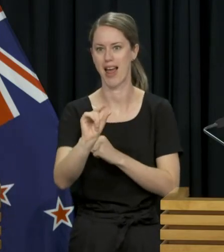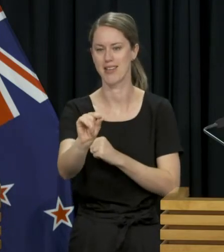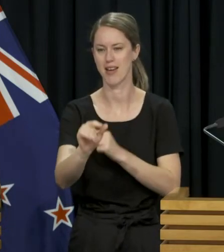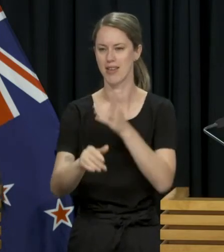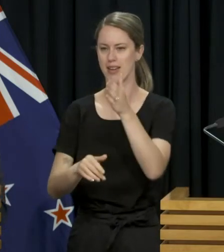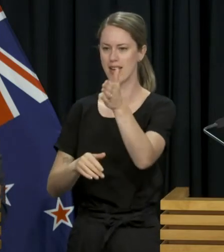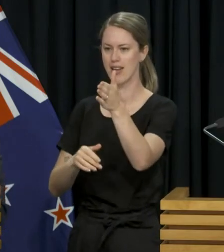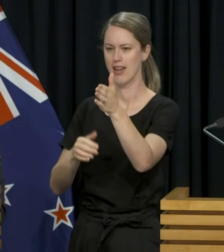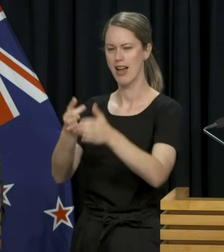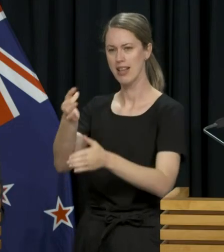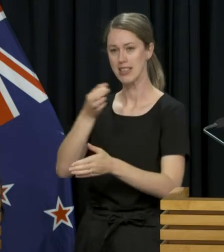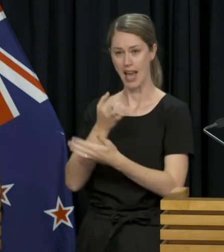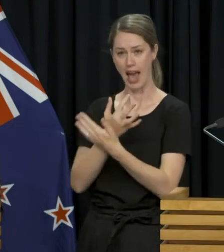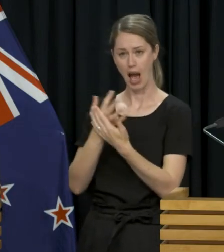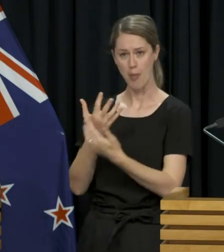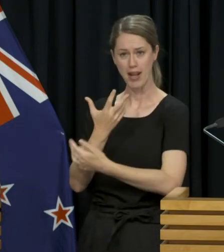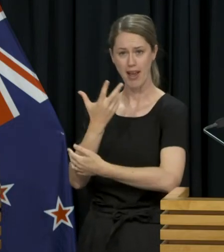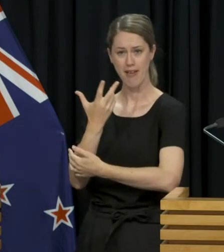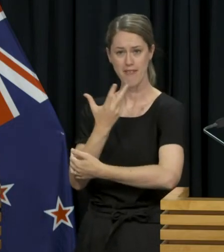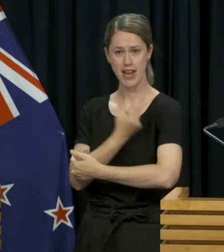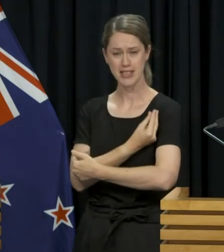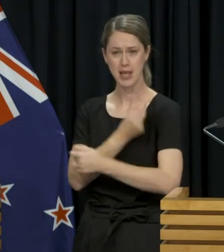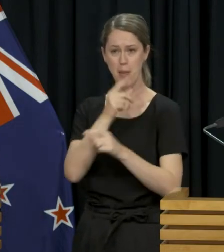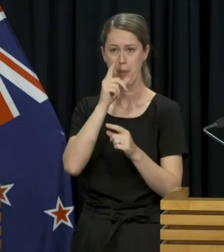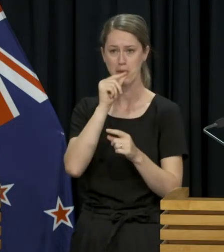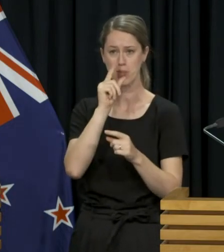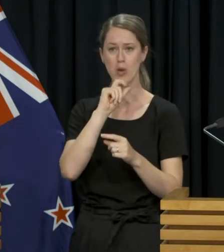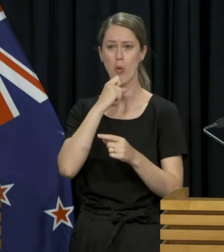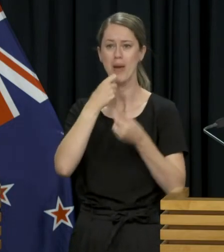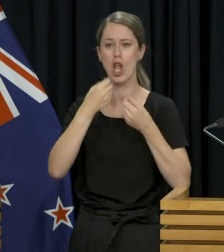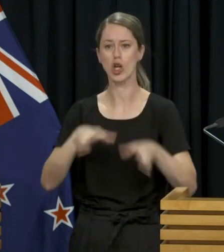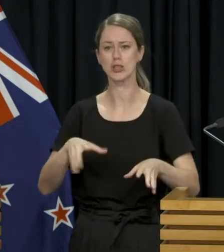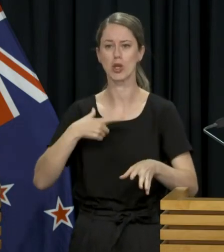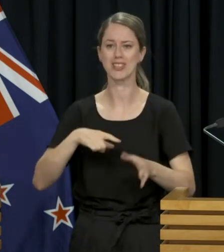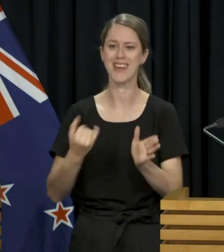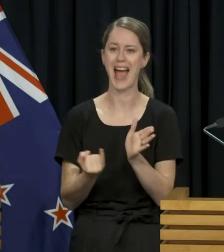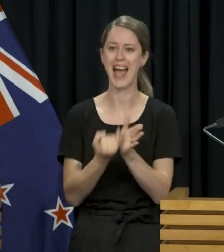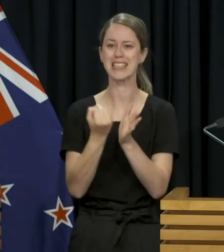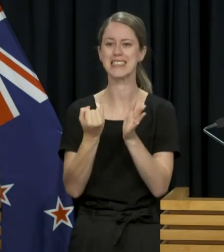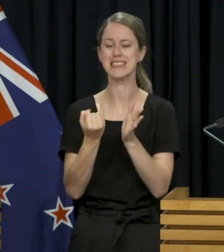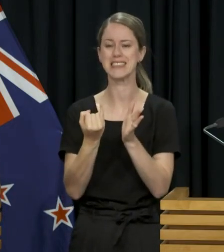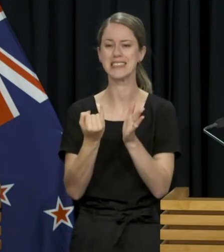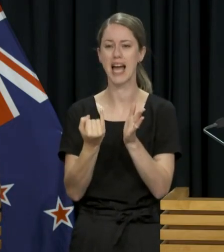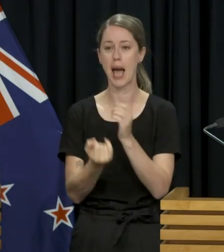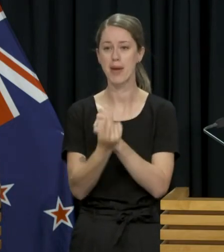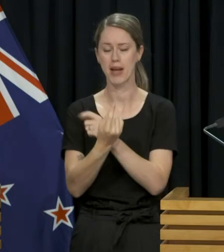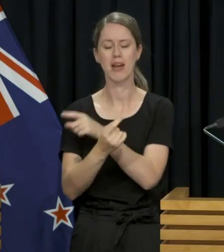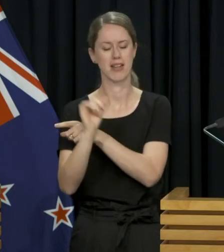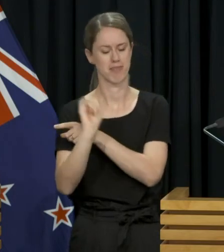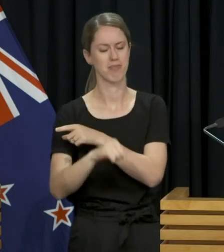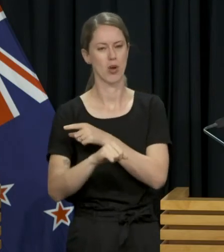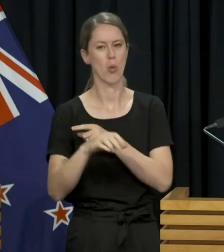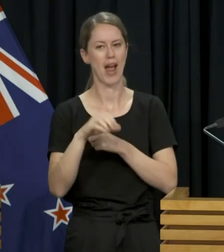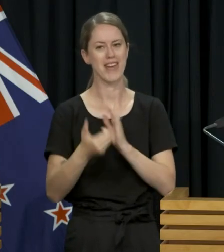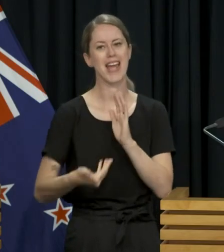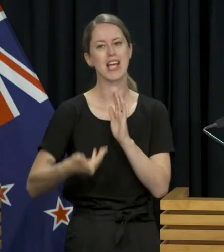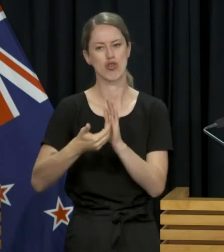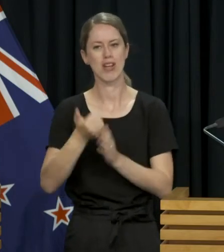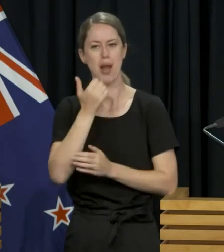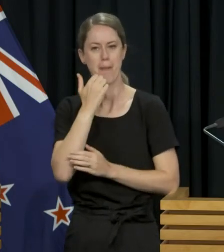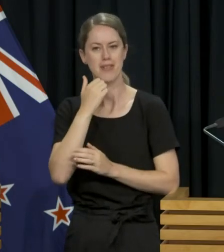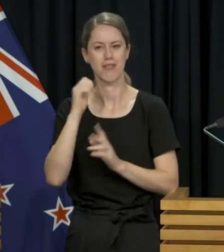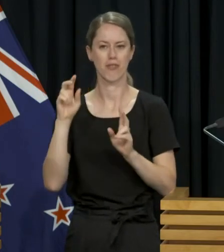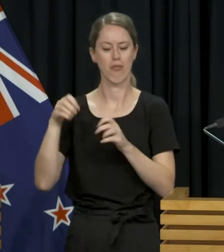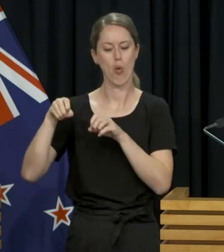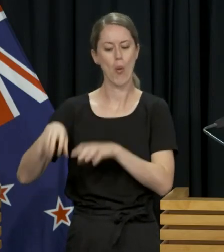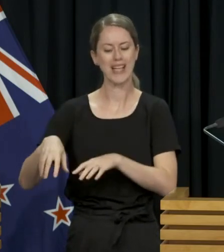any projections of how many vaccines might be lost to sort of stuff-ups or anything like that, and you've built that into the system? We do have a contingency built in there for wastage,